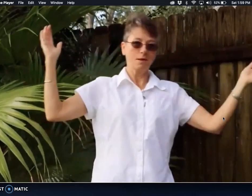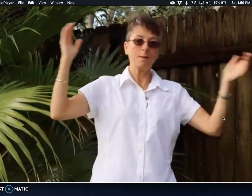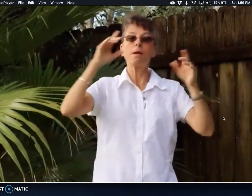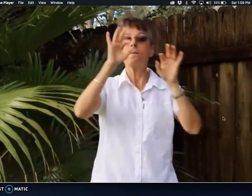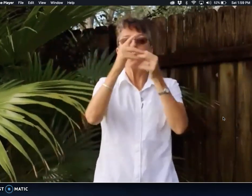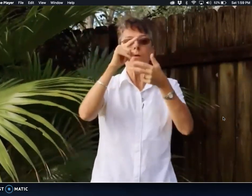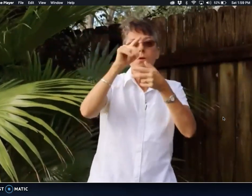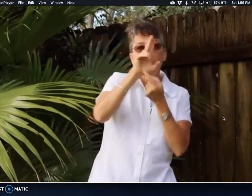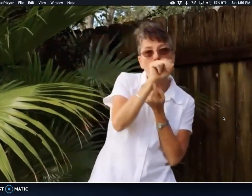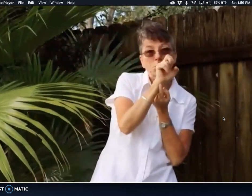depends.